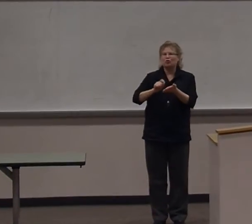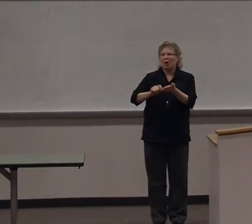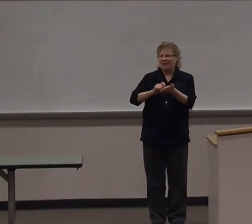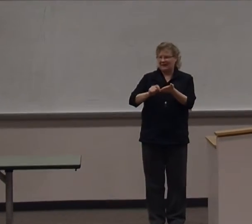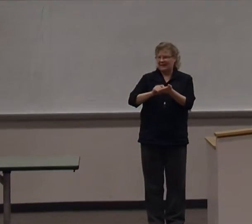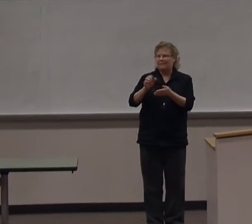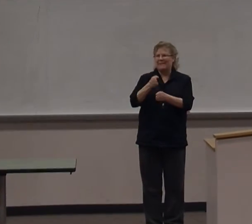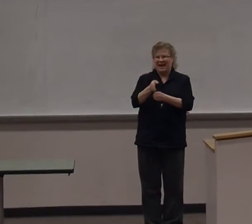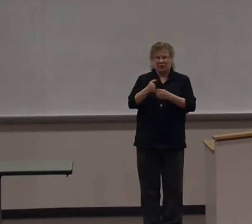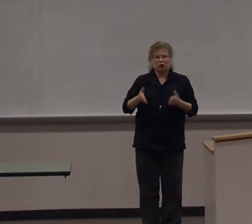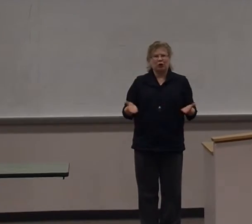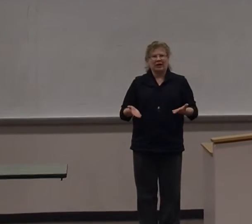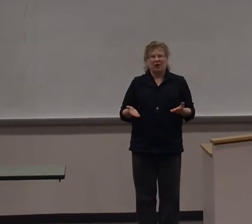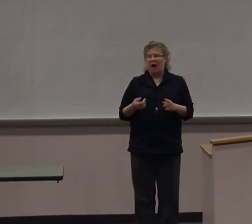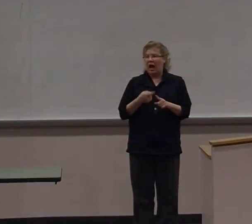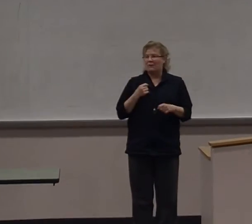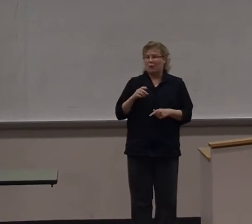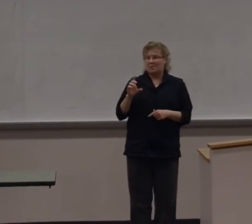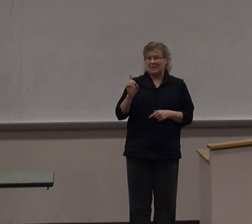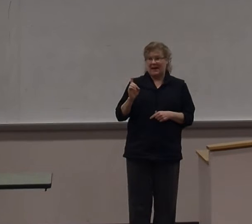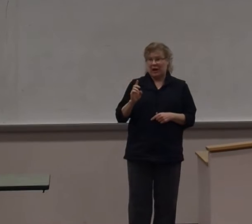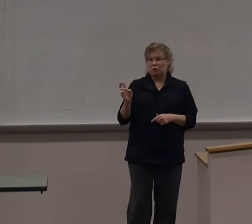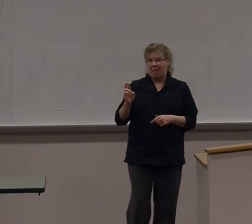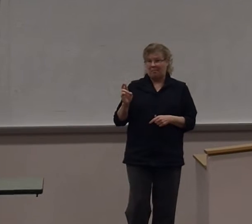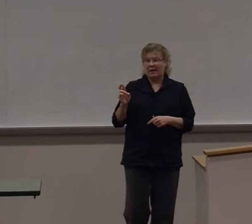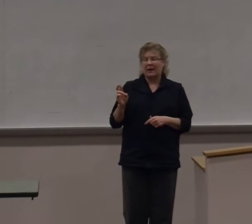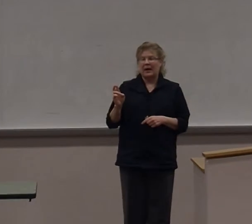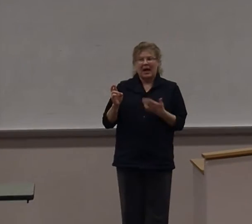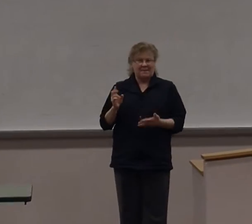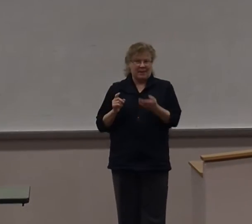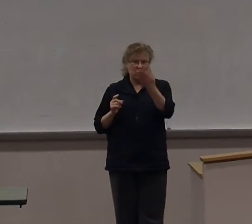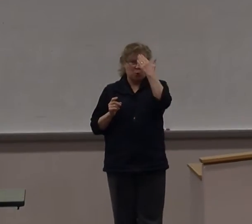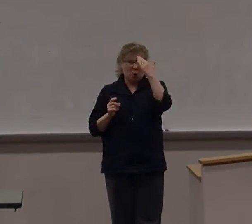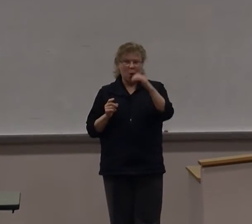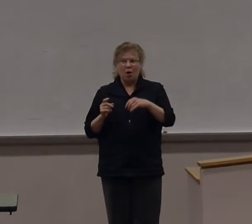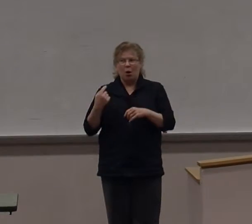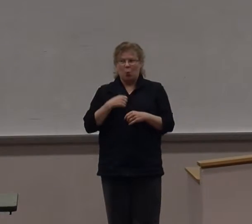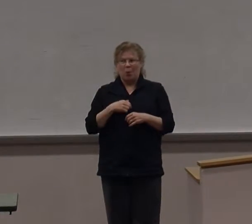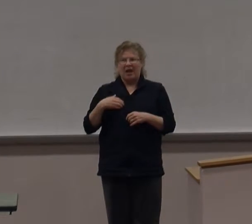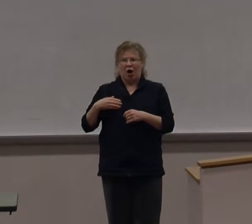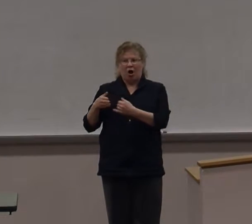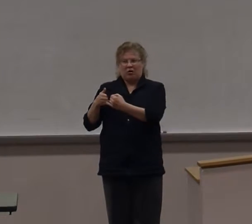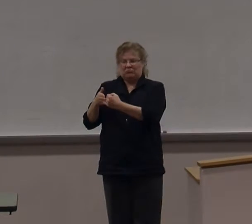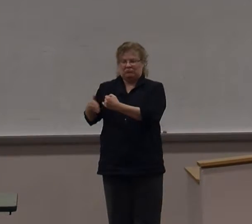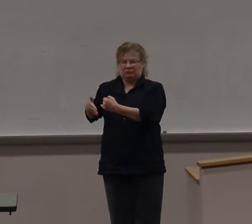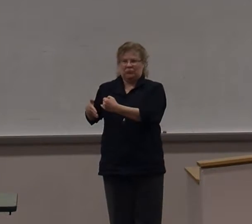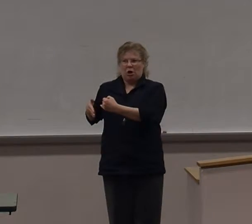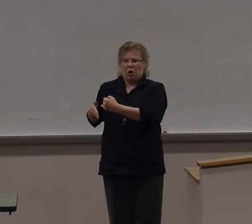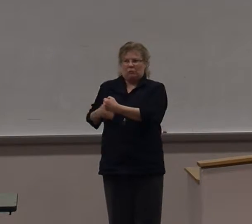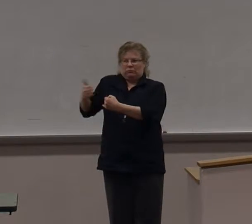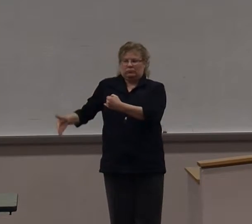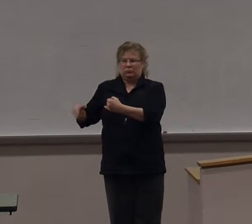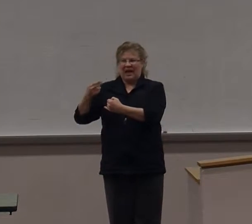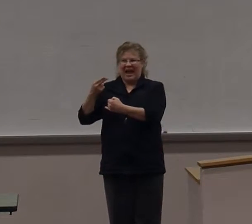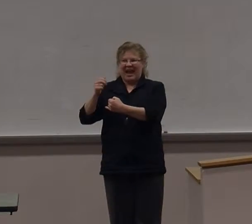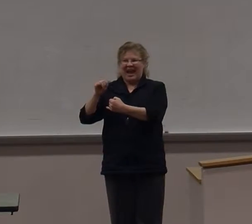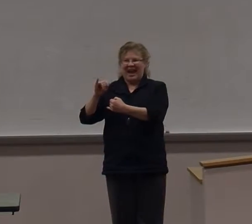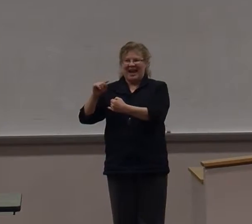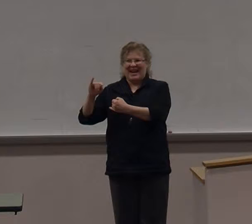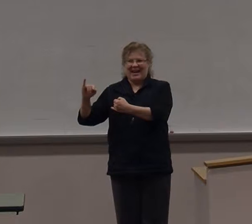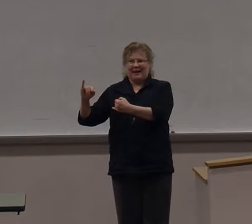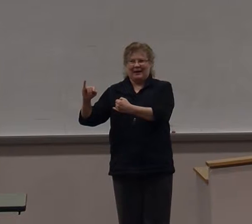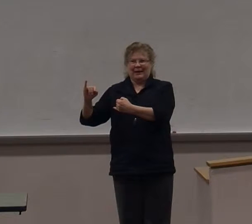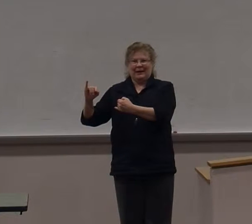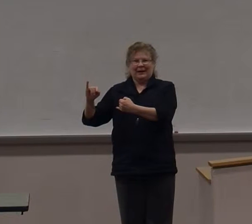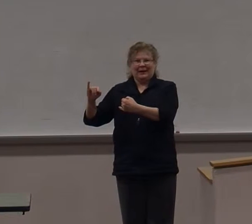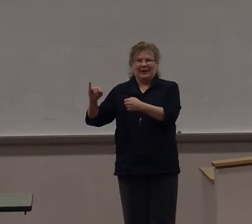my perspective. I'm from the Dominican Republic, and as you may know, there's a border with Haiti. Right? I mean, it's almost like